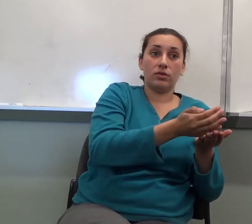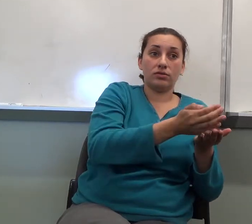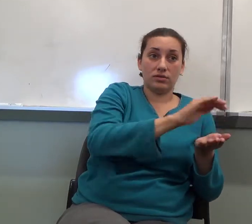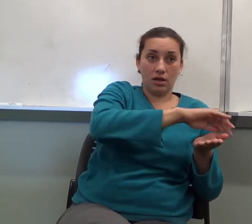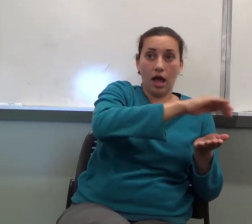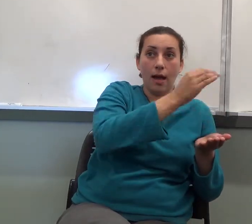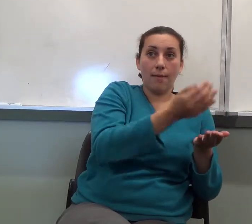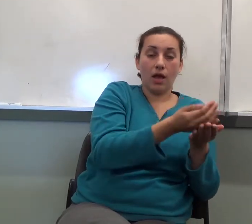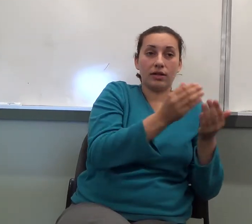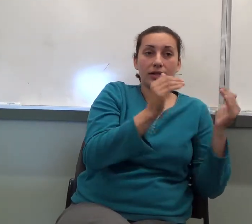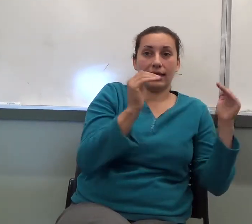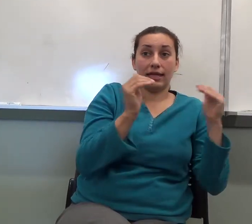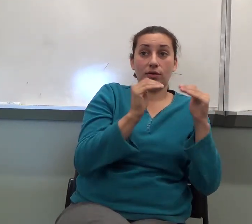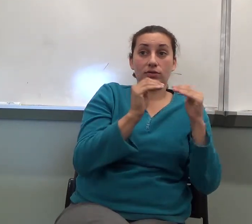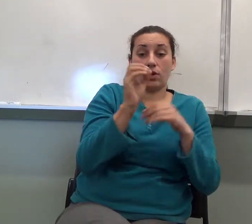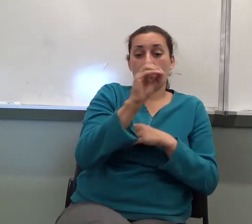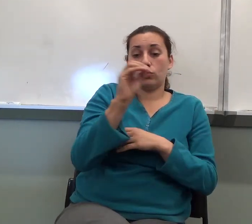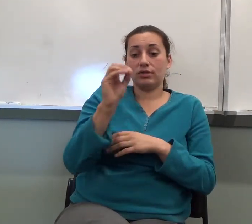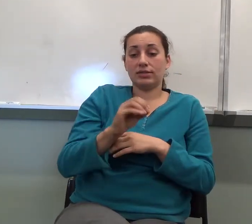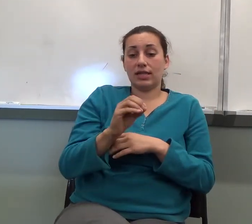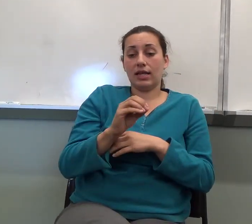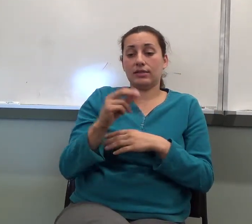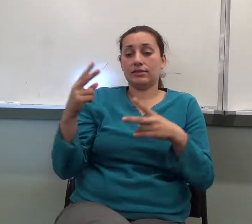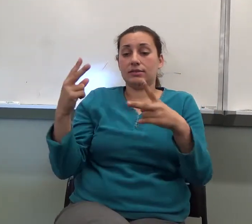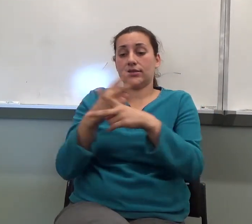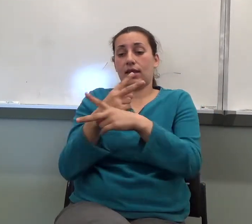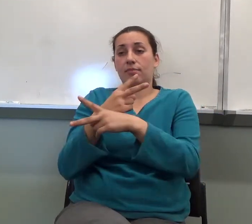is equal to a percent times a base.